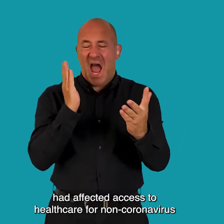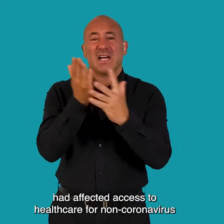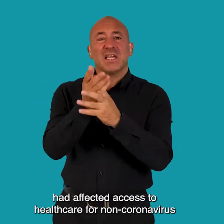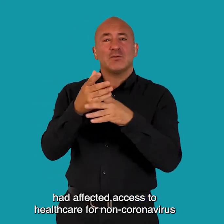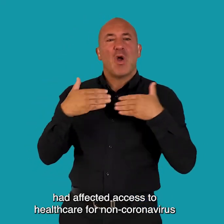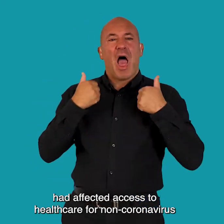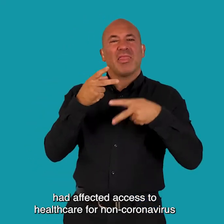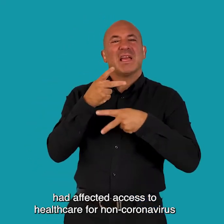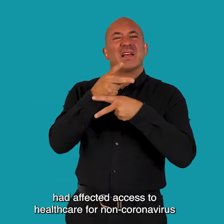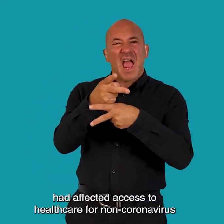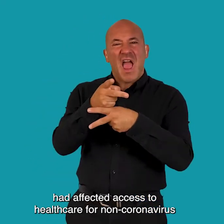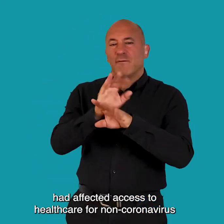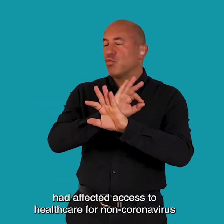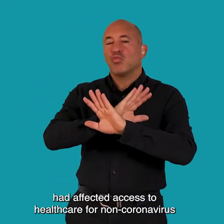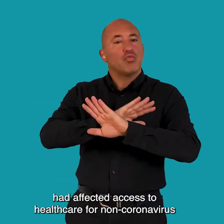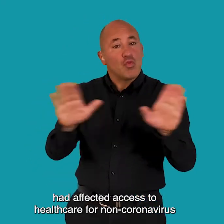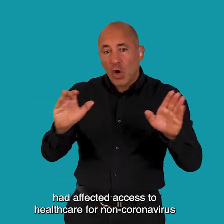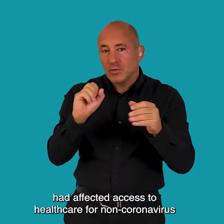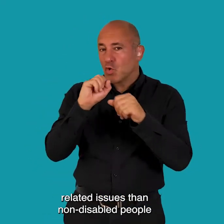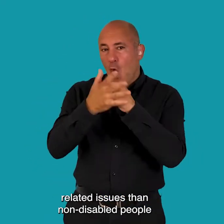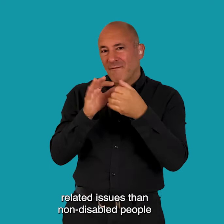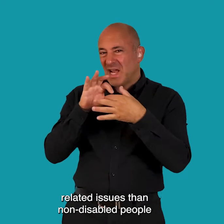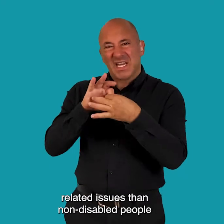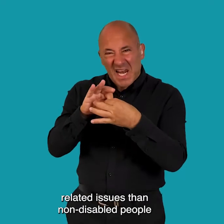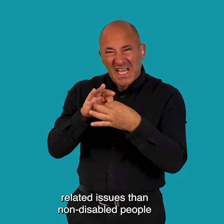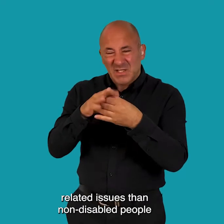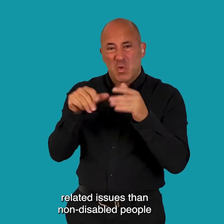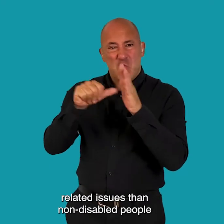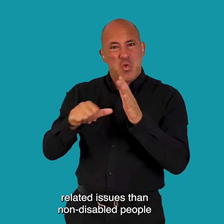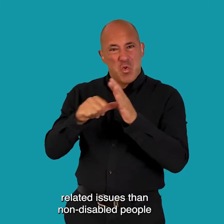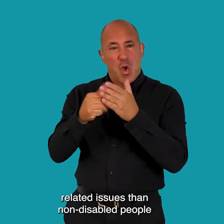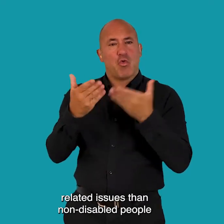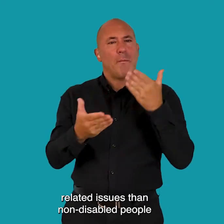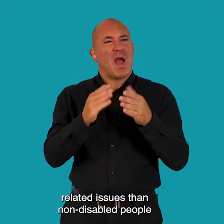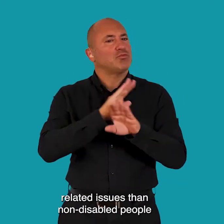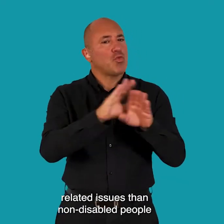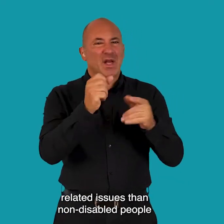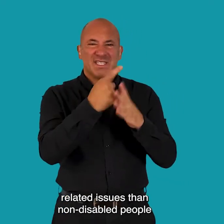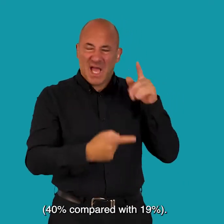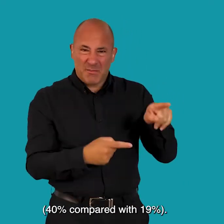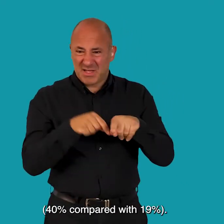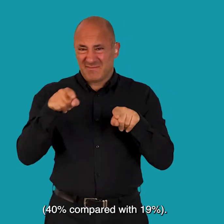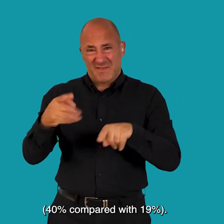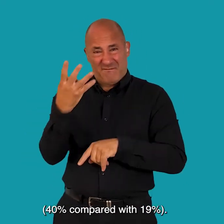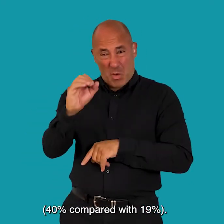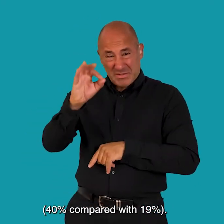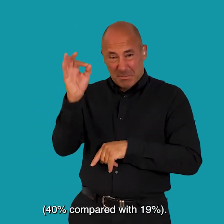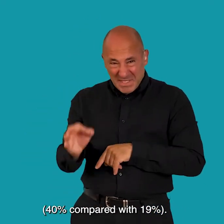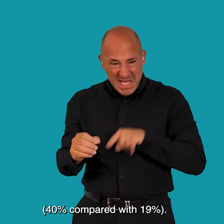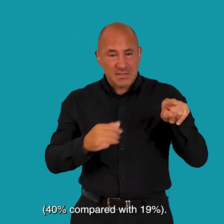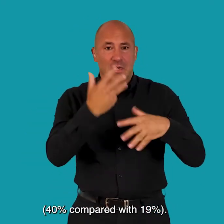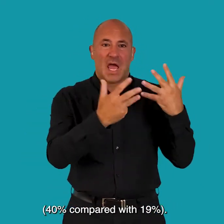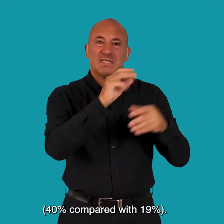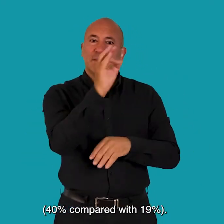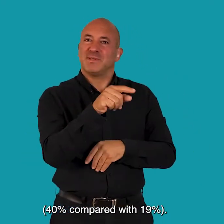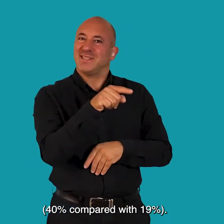to healthcare for non-coronavirus-related issues than non-disabled people, 40% compared with